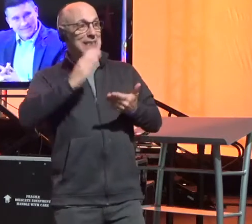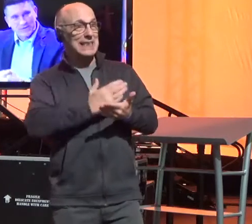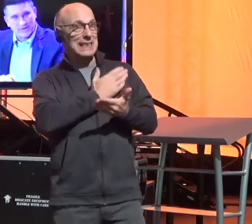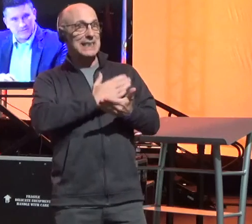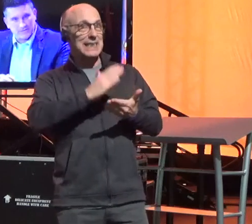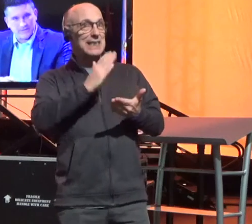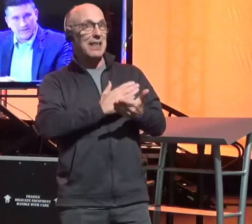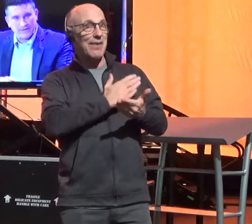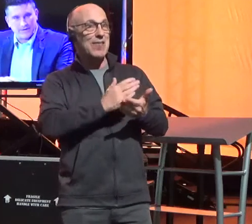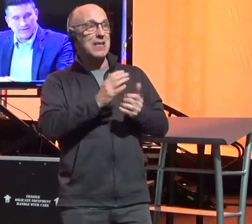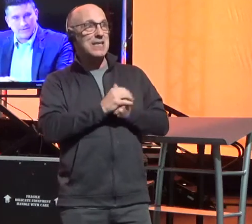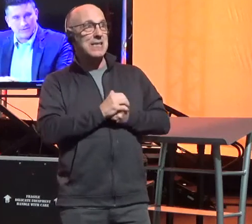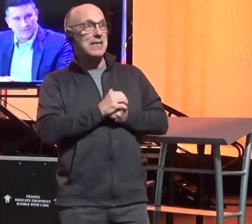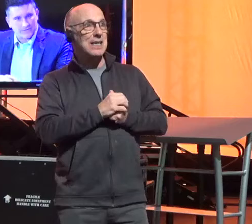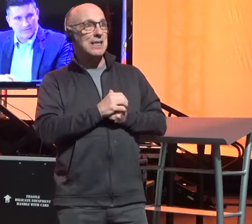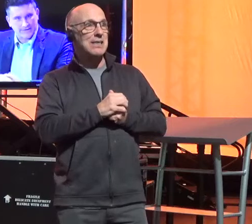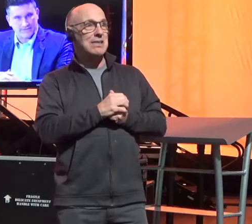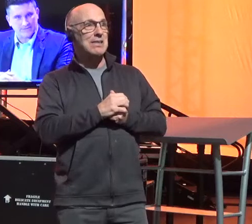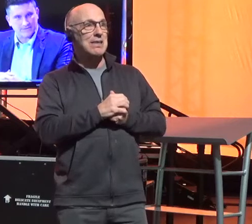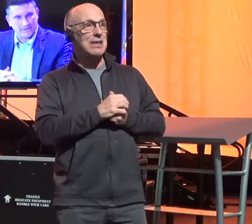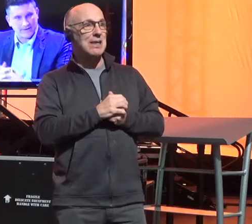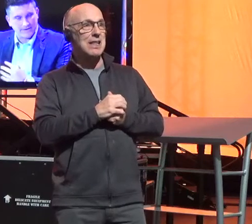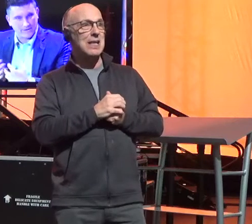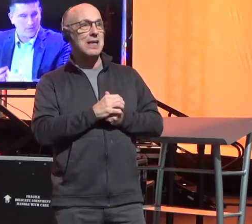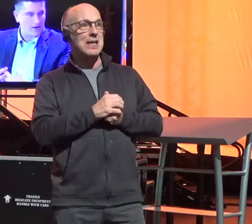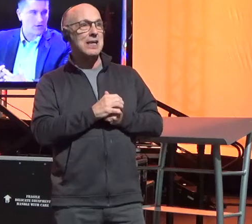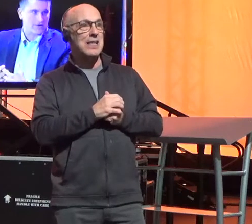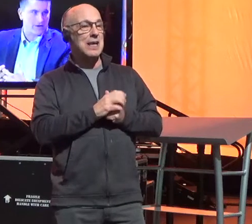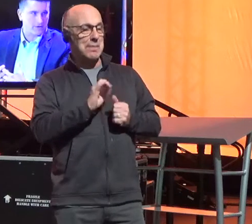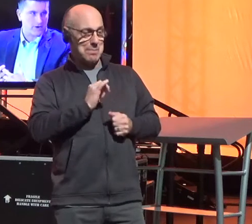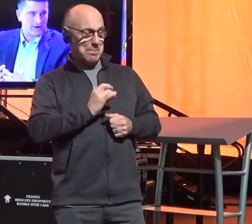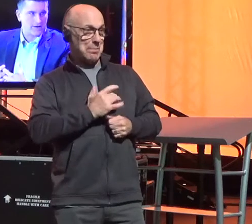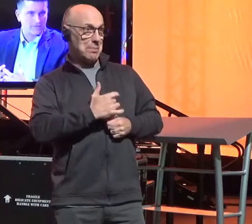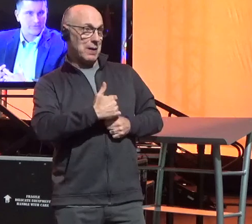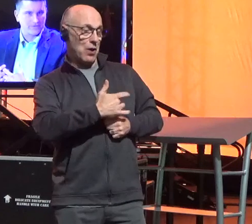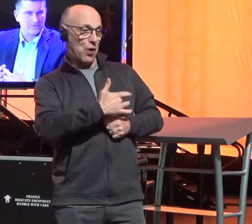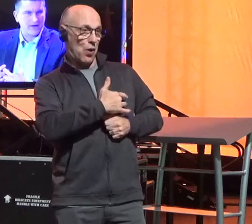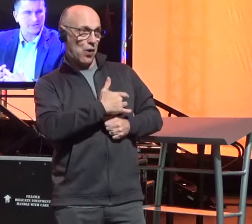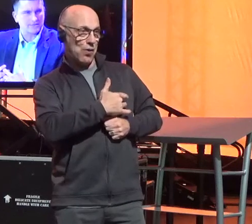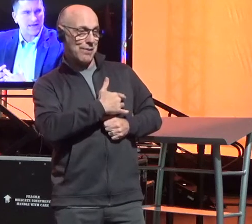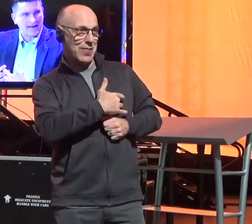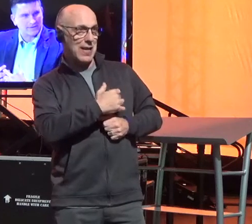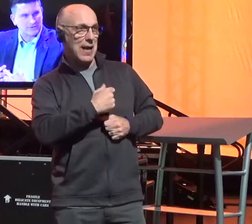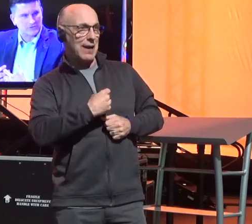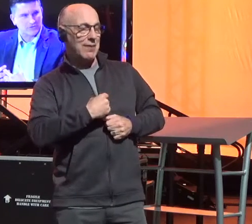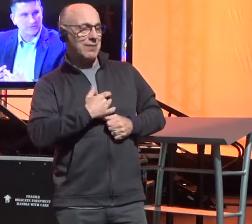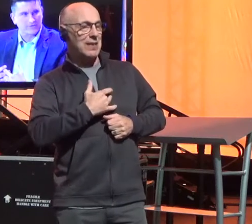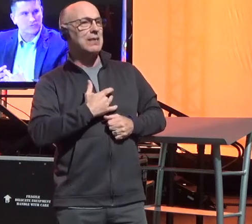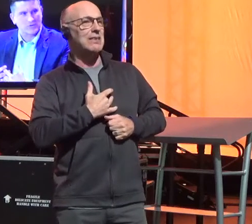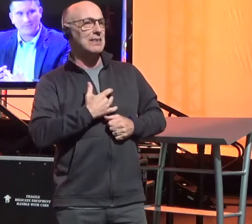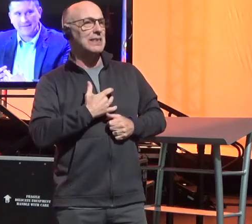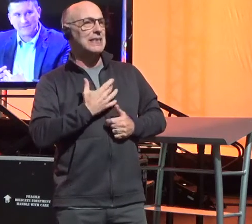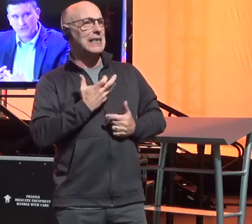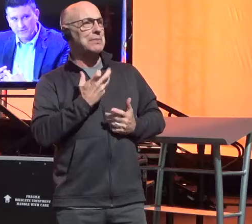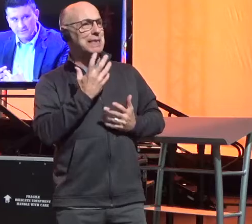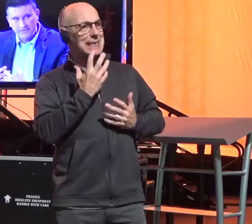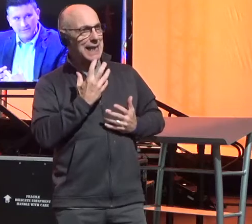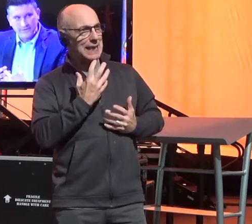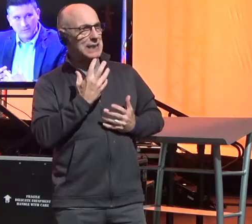think there is a sense in my heart anyway of, if not sadness, just a little bit of